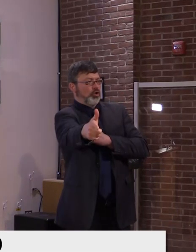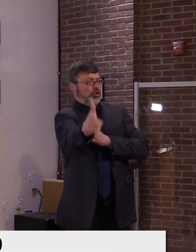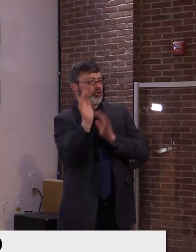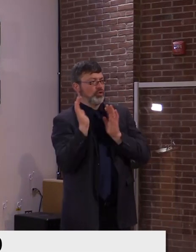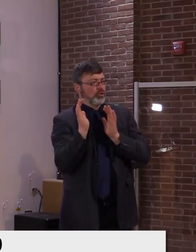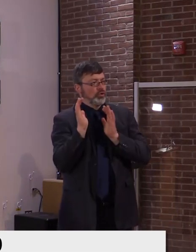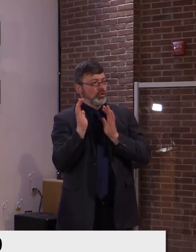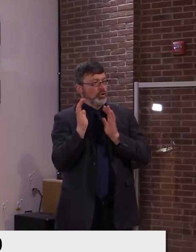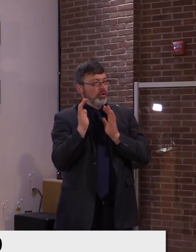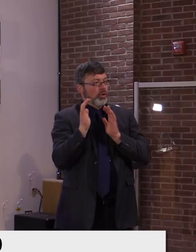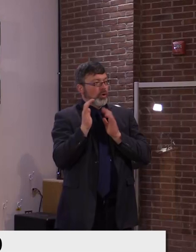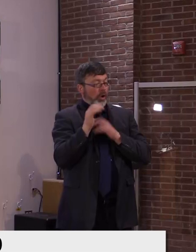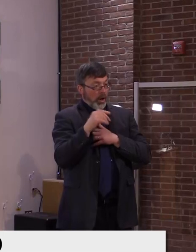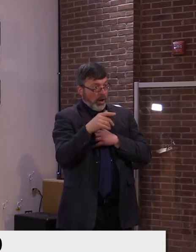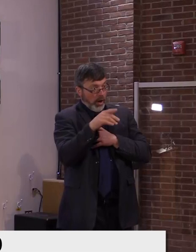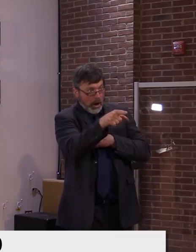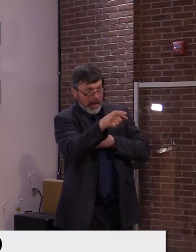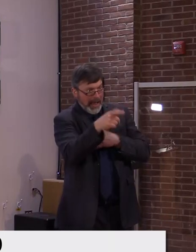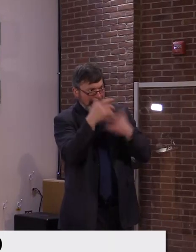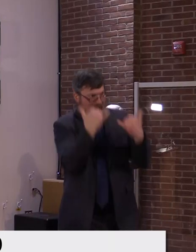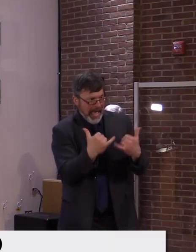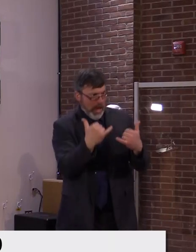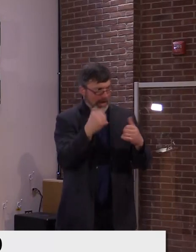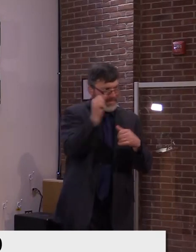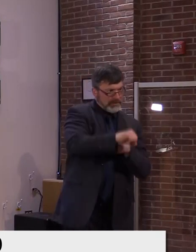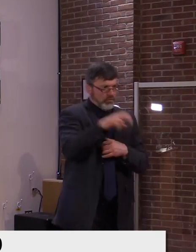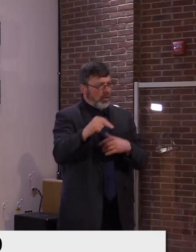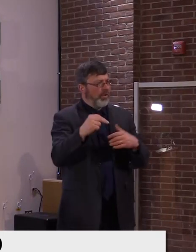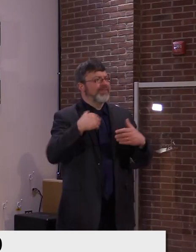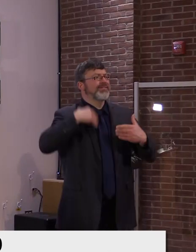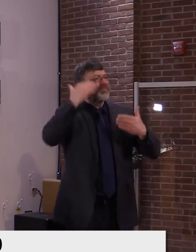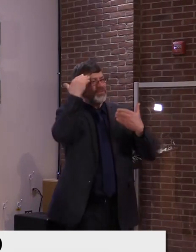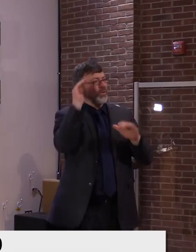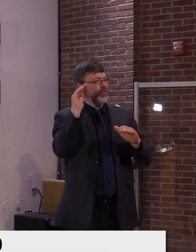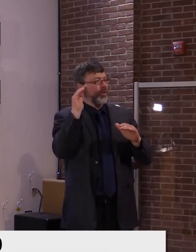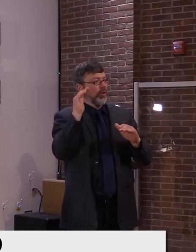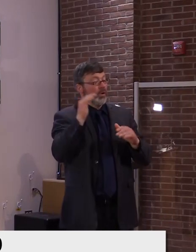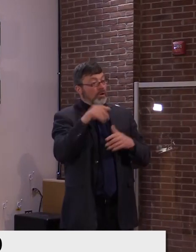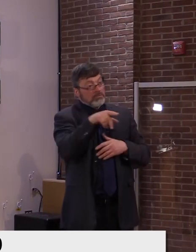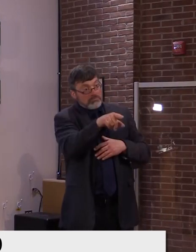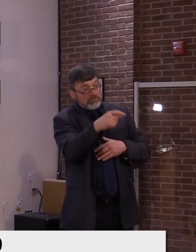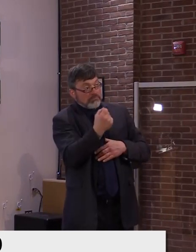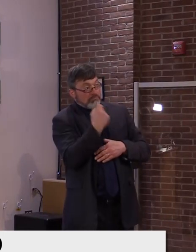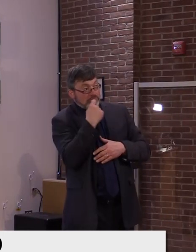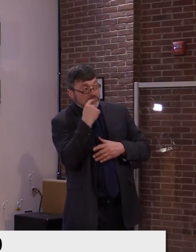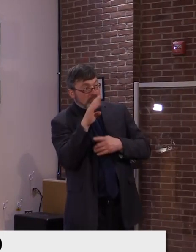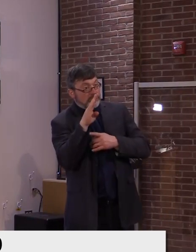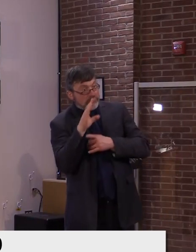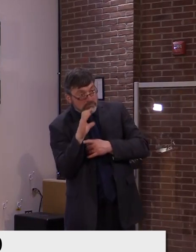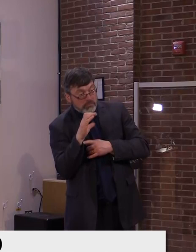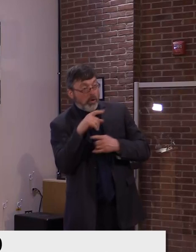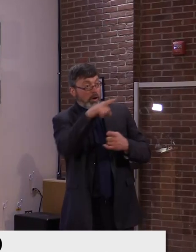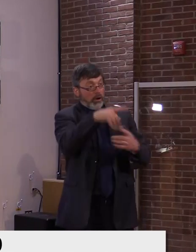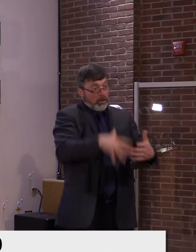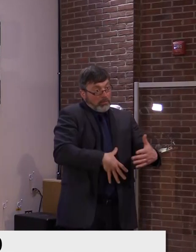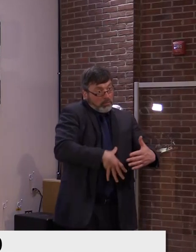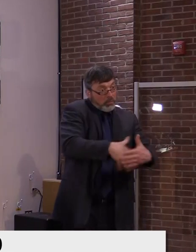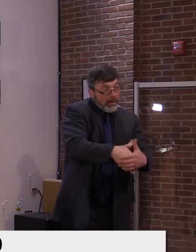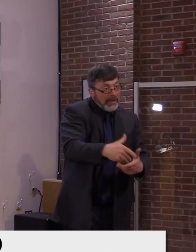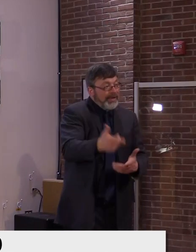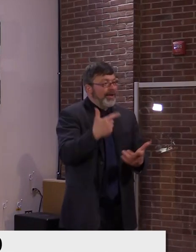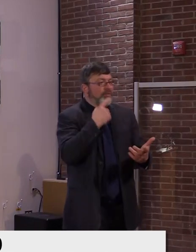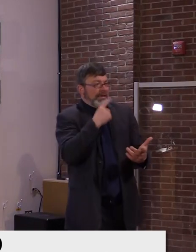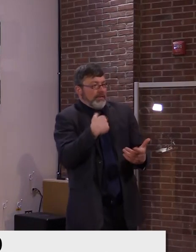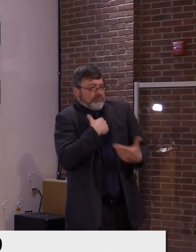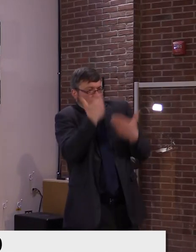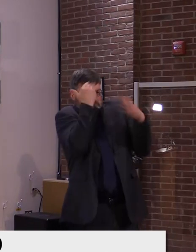childbearing age, or women who are on birth control pills. Or it may say none of that. But that's what I would listen to very carefully,